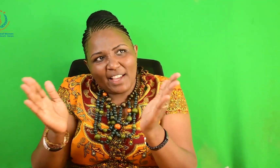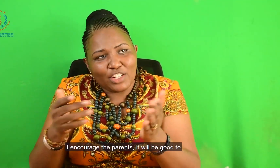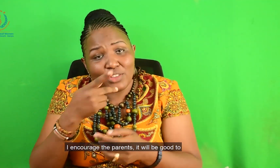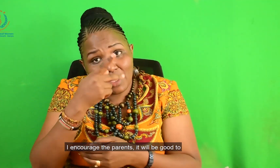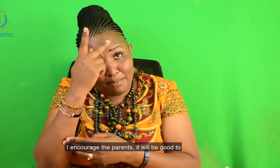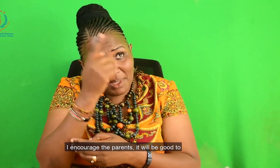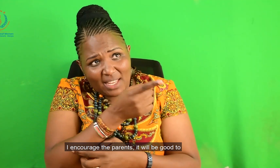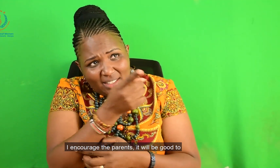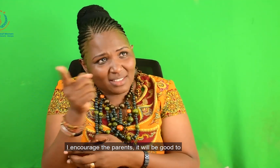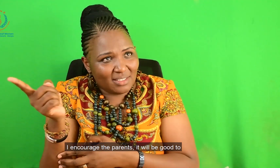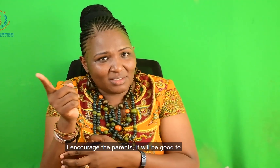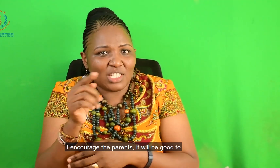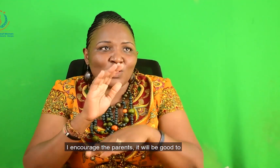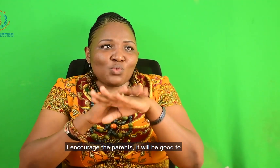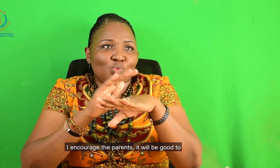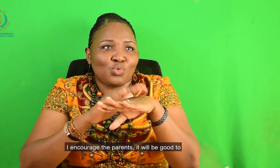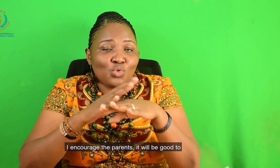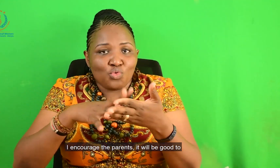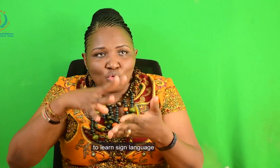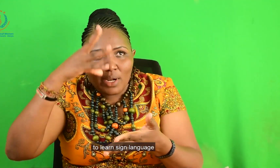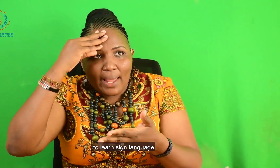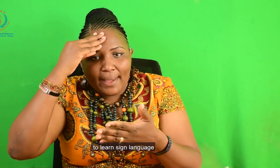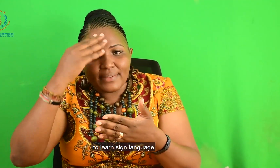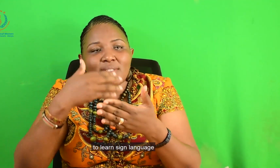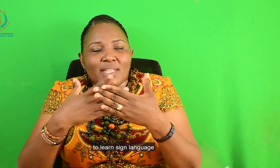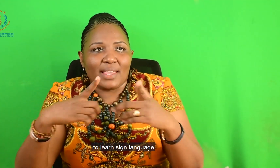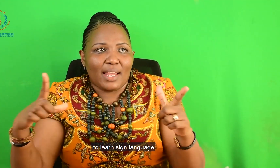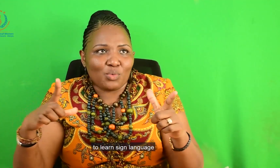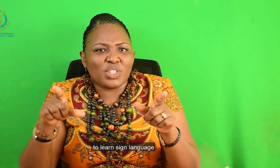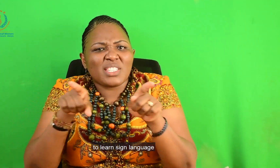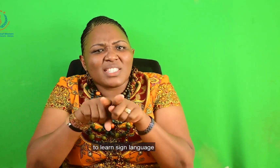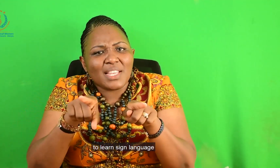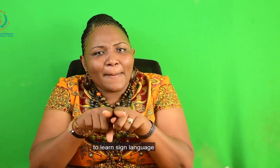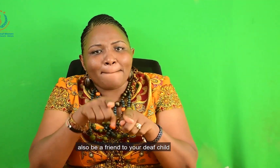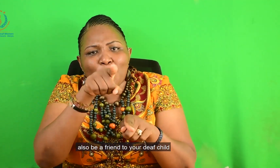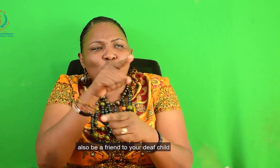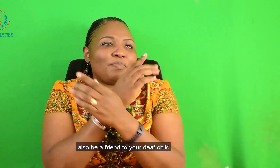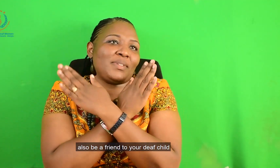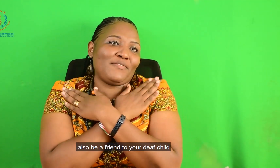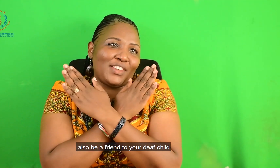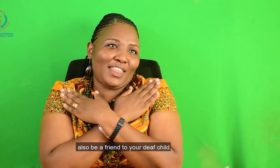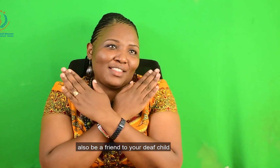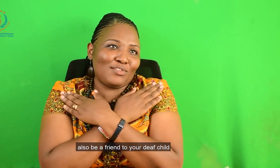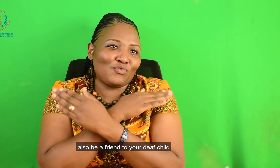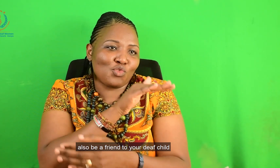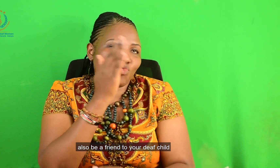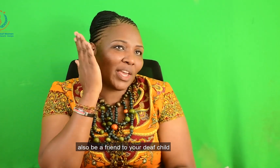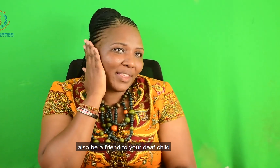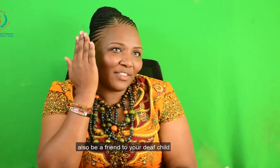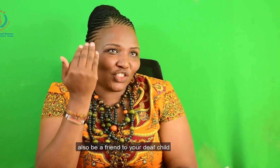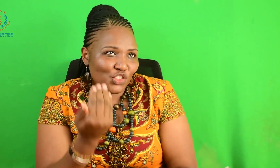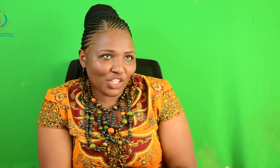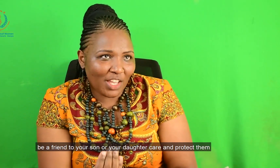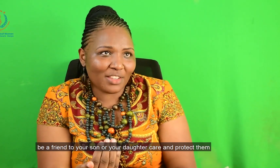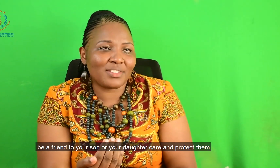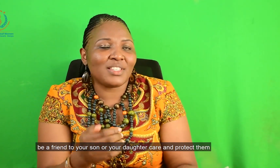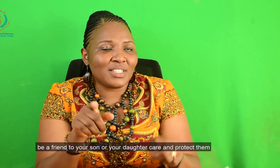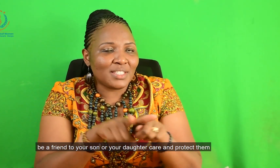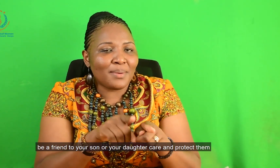I encourage the parents, it will be good to learn sign language. Also be a friend to your deaf child. Be a friend to your